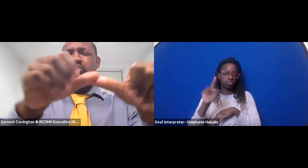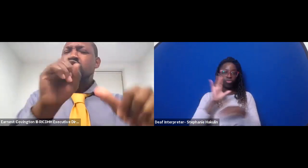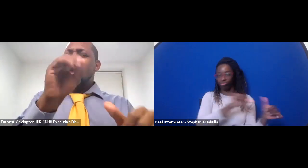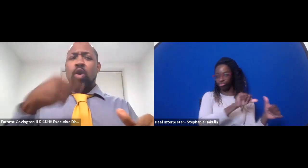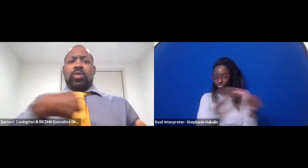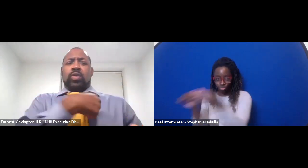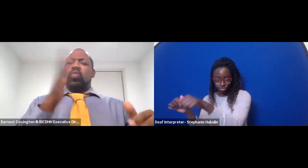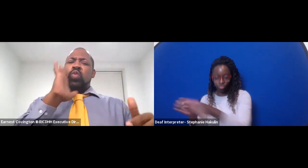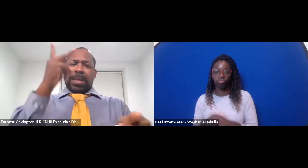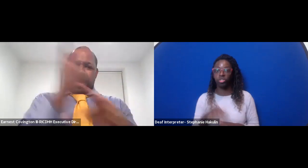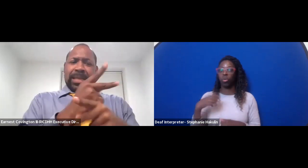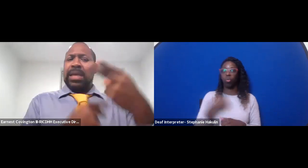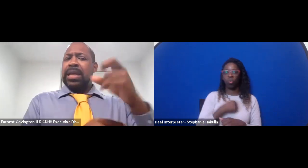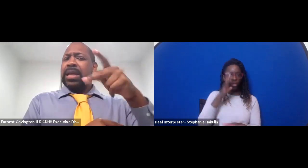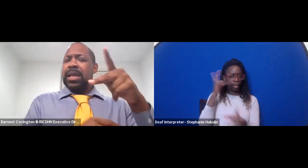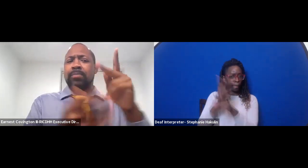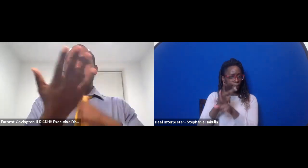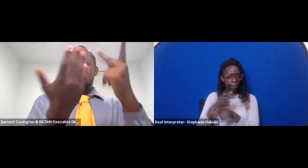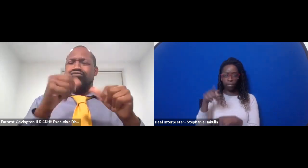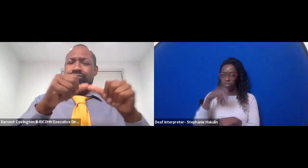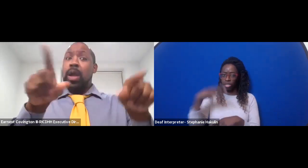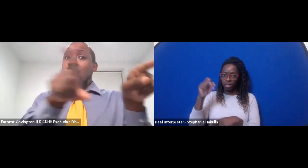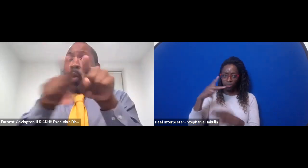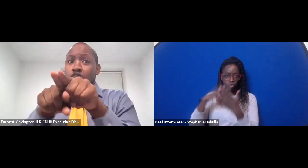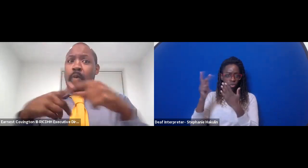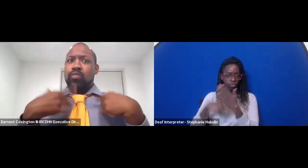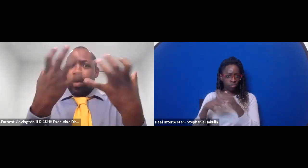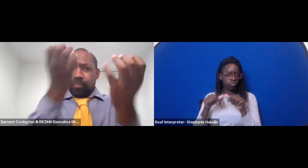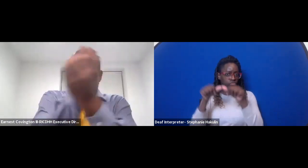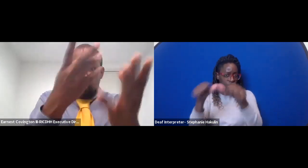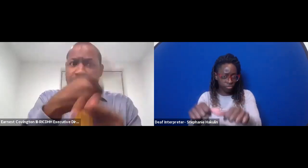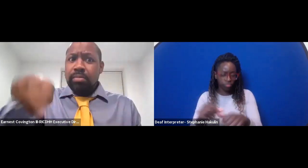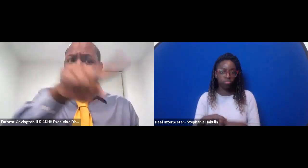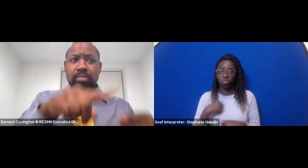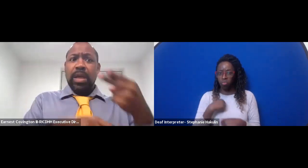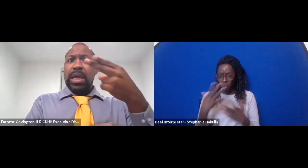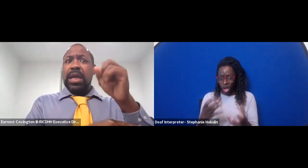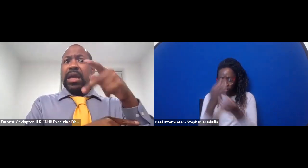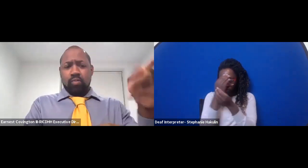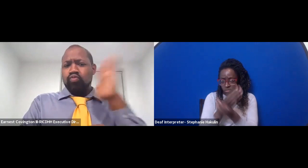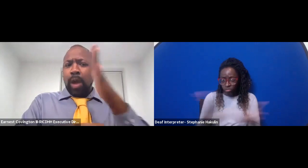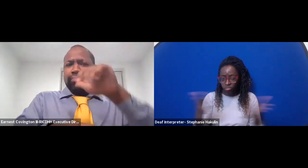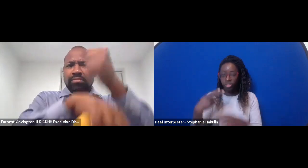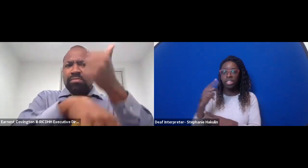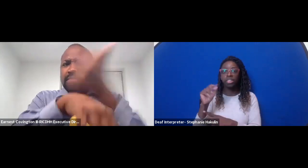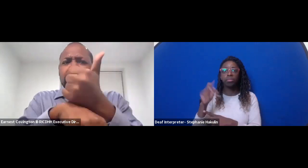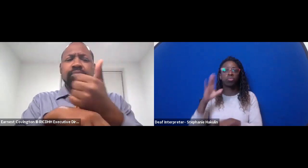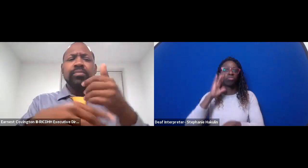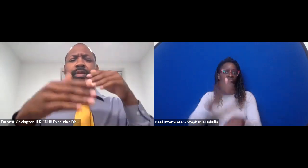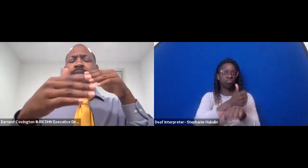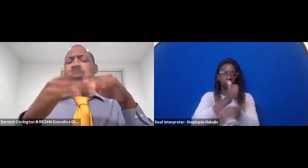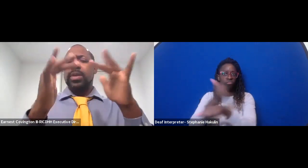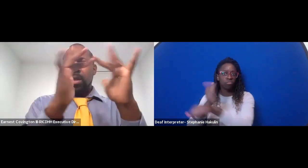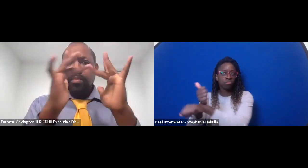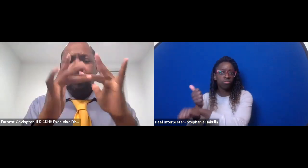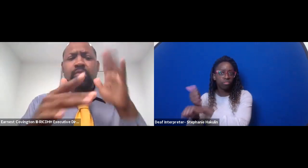after December. So we're going to be able to keep that program running. And I wanted to let the community know that